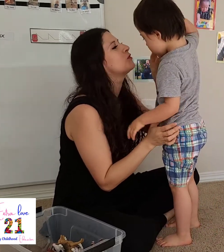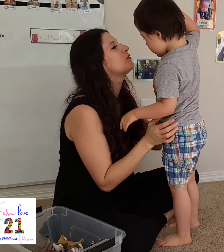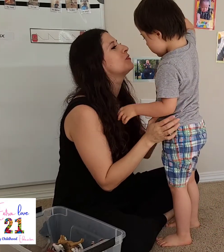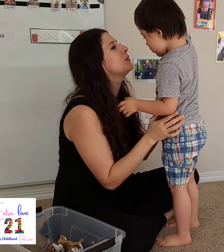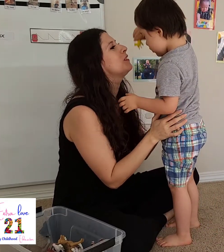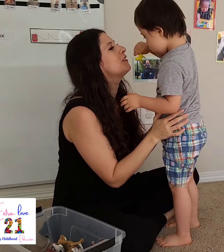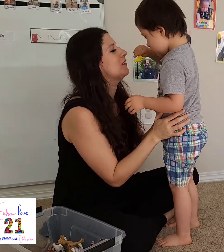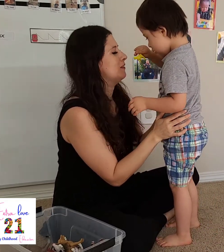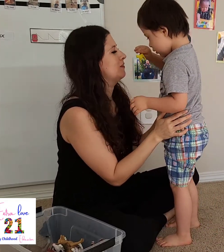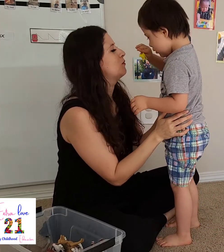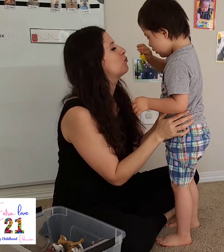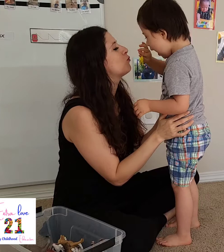What is it?